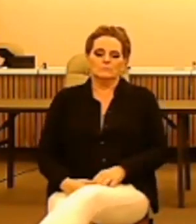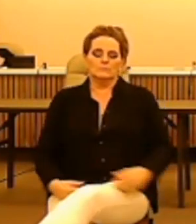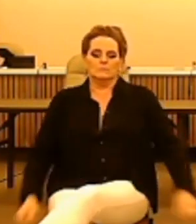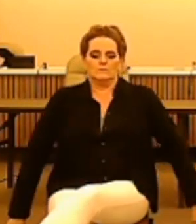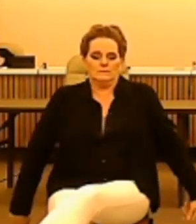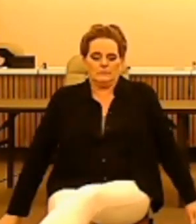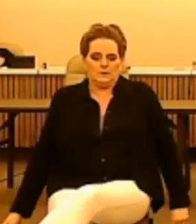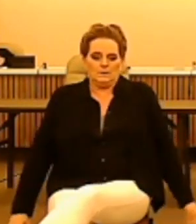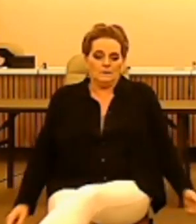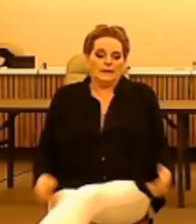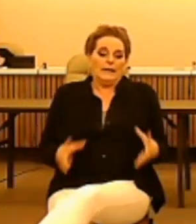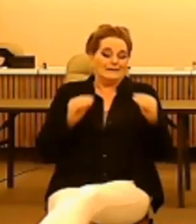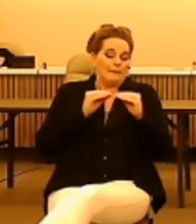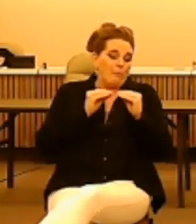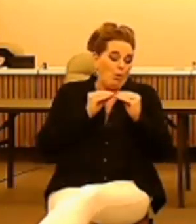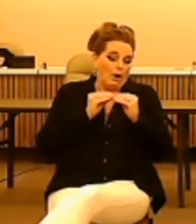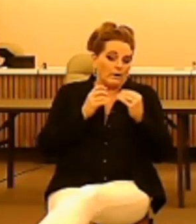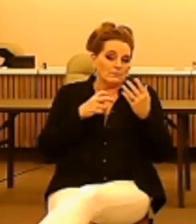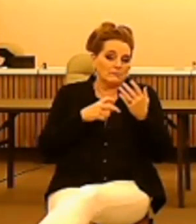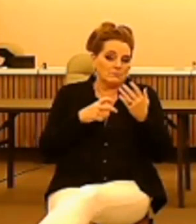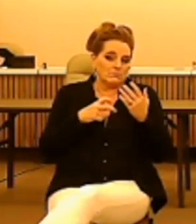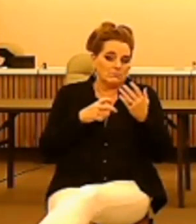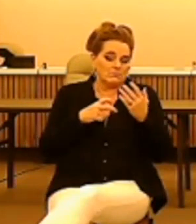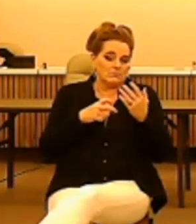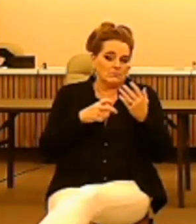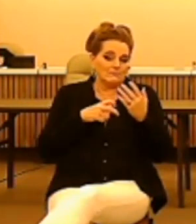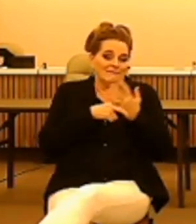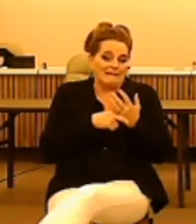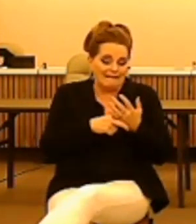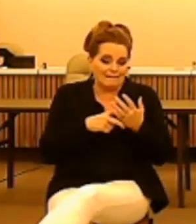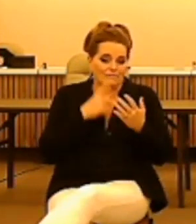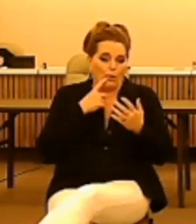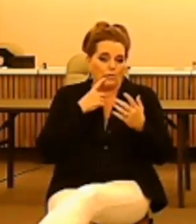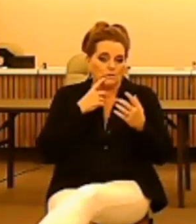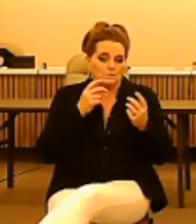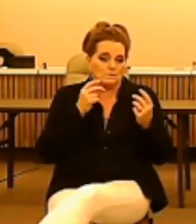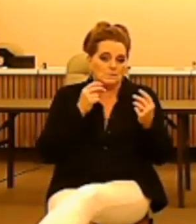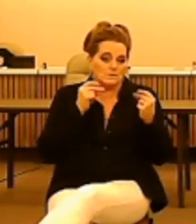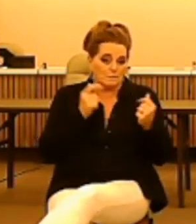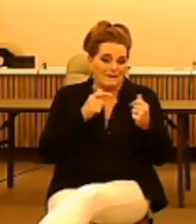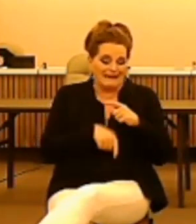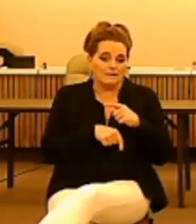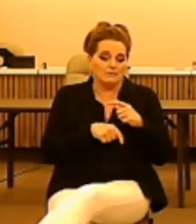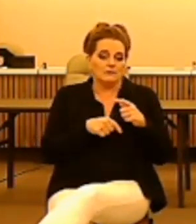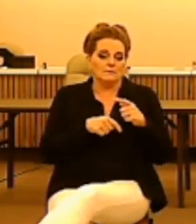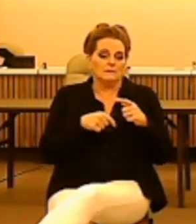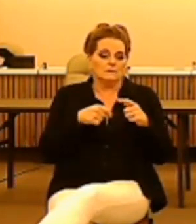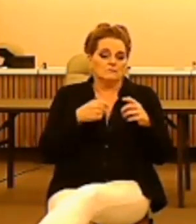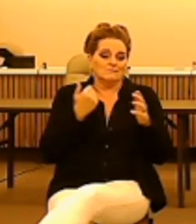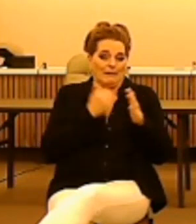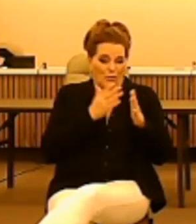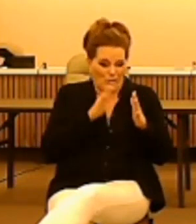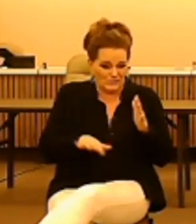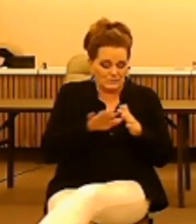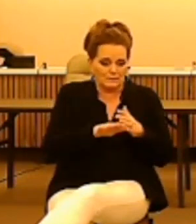is it more tickets for speeding in residential neighborhoods? Well, again, really, the goal isn't necessarily more tickets. The goal